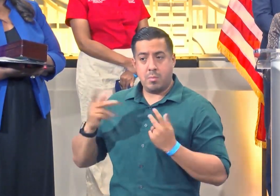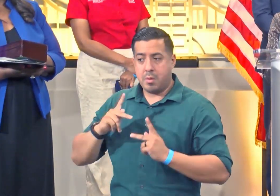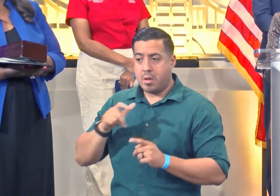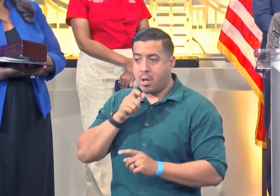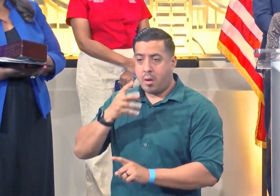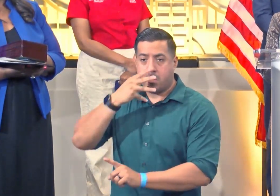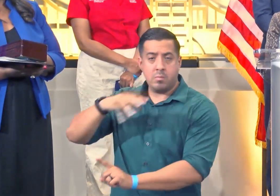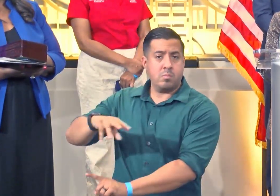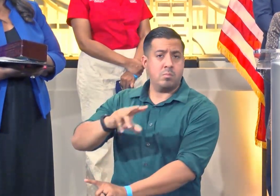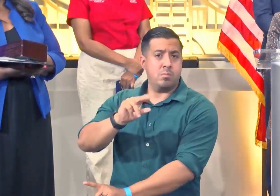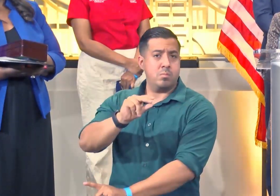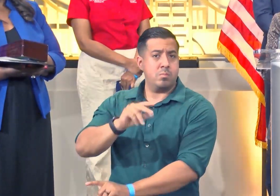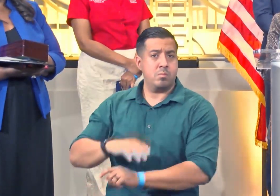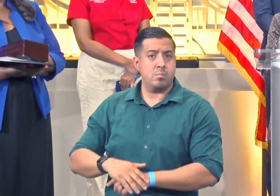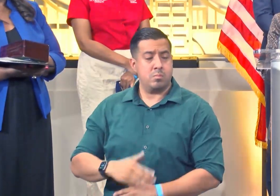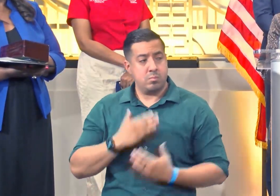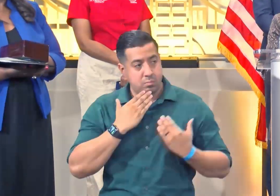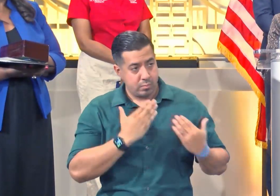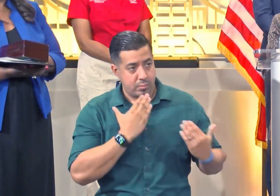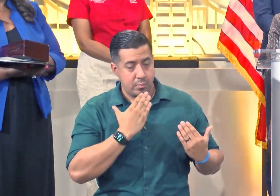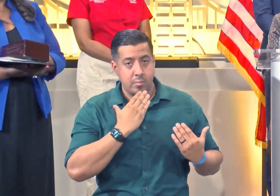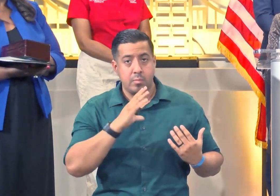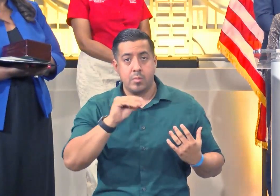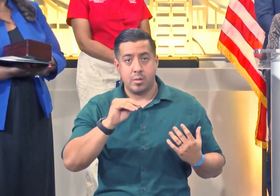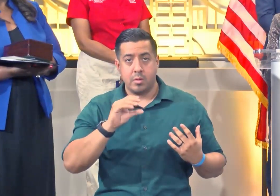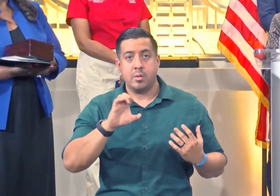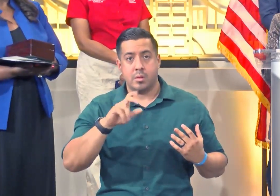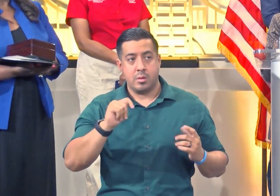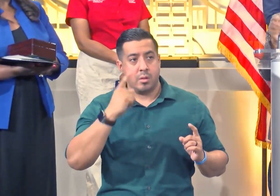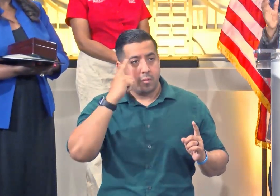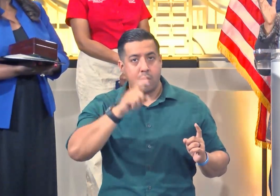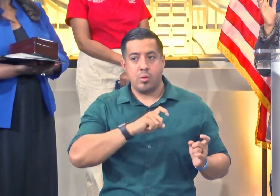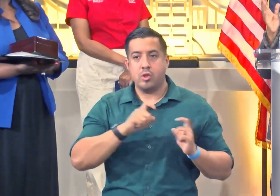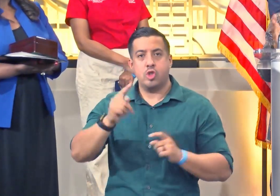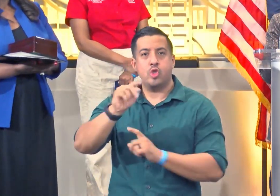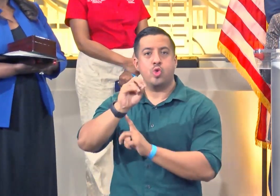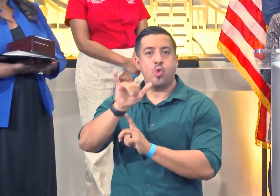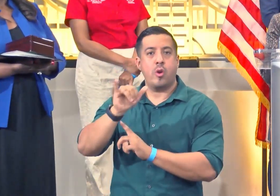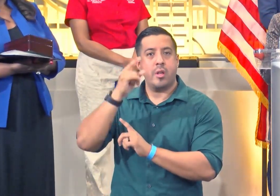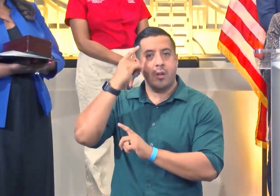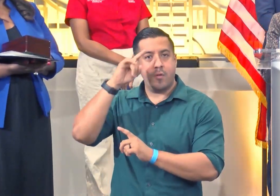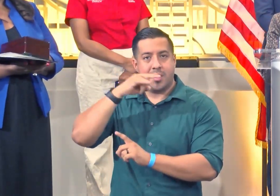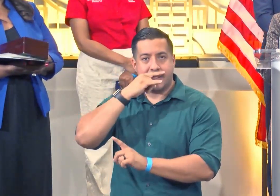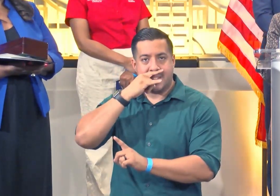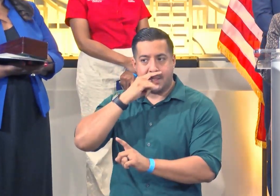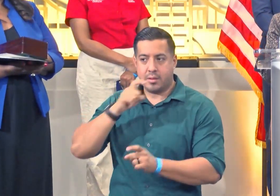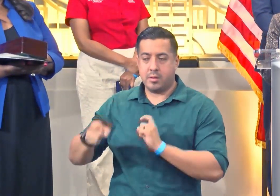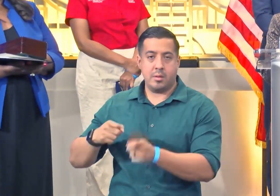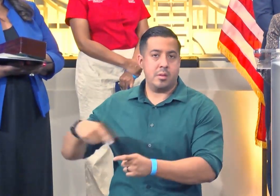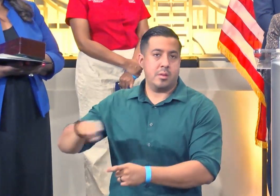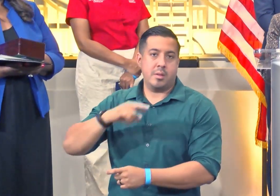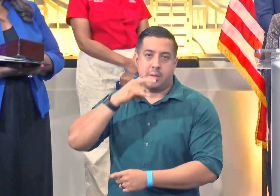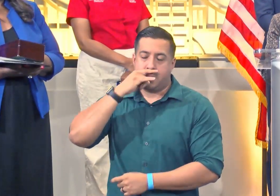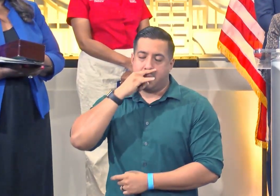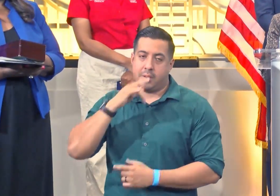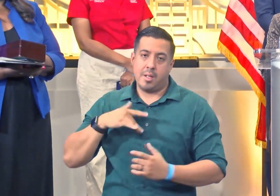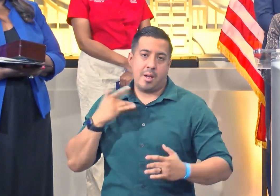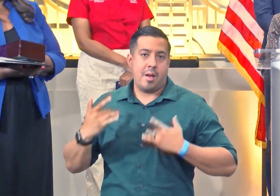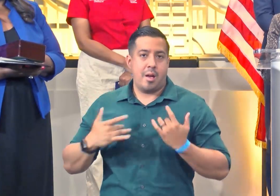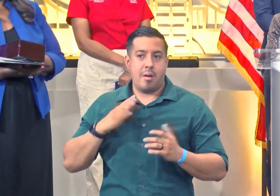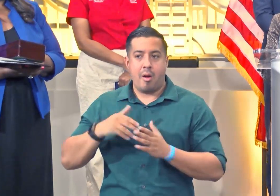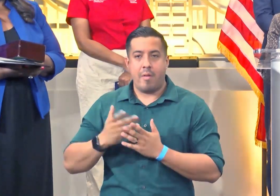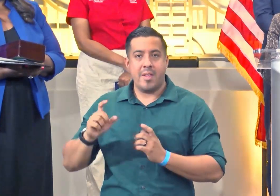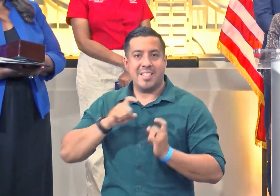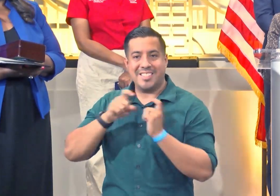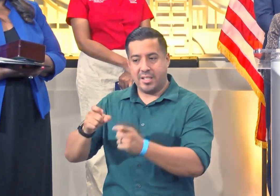throwaway. Thank you, Mr. Jackson, for supporting the Toys for Kids. They were very happy with their gift of